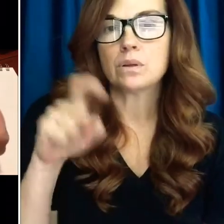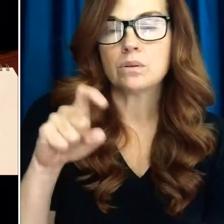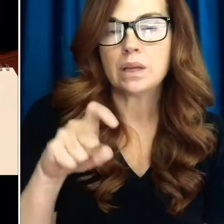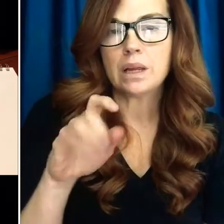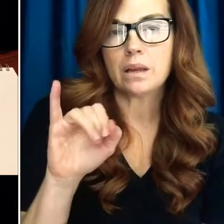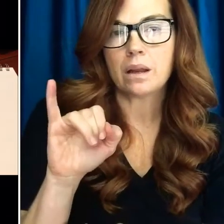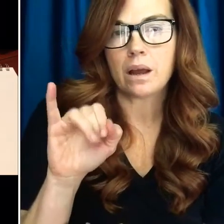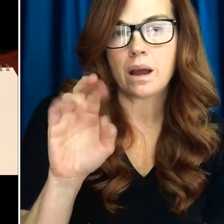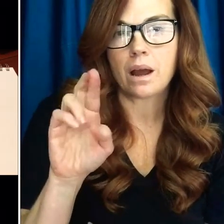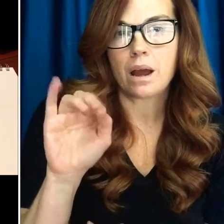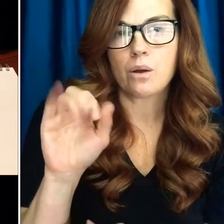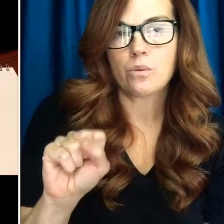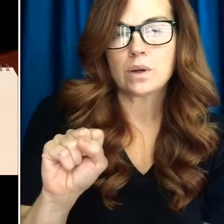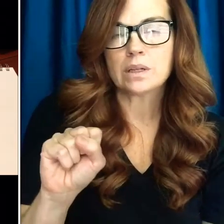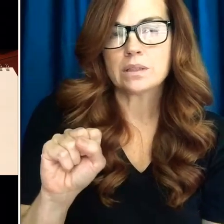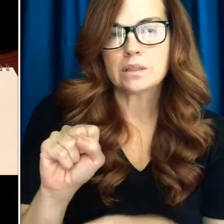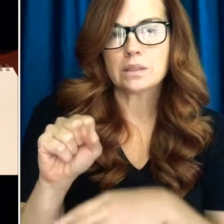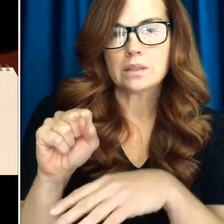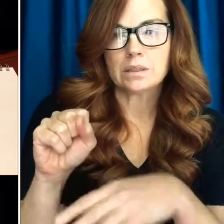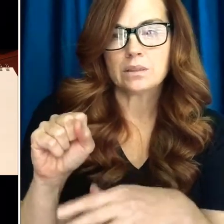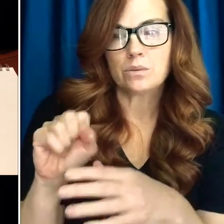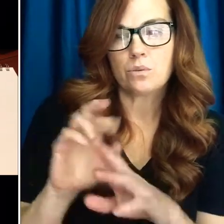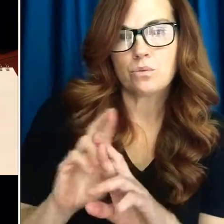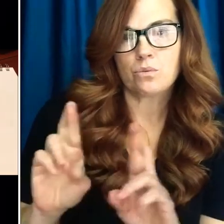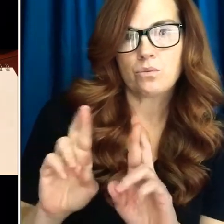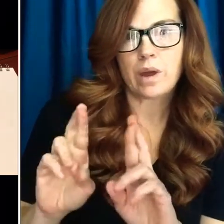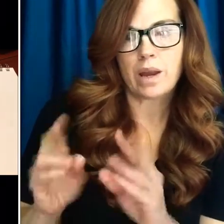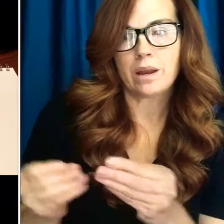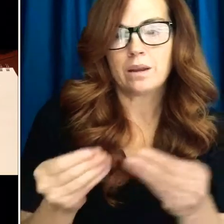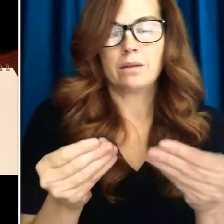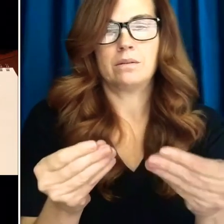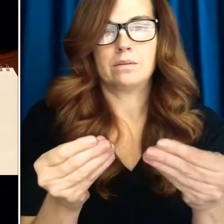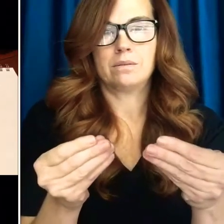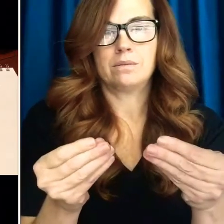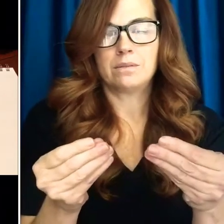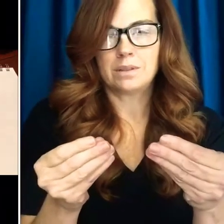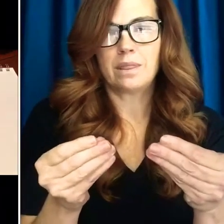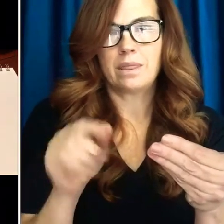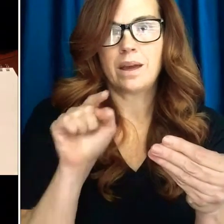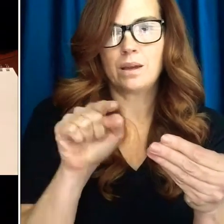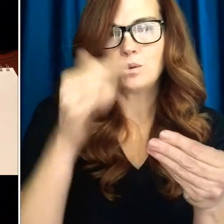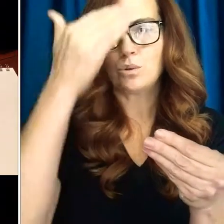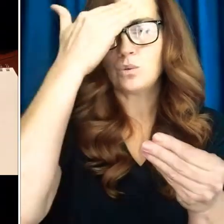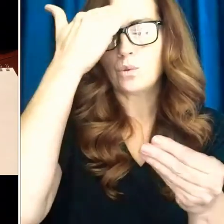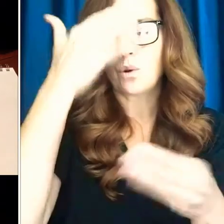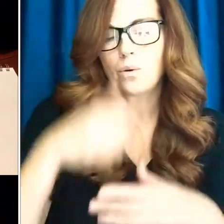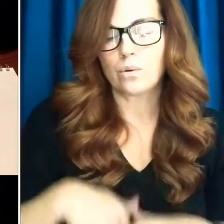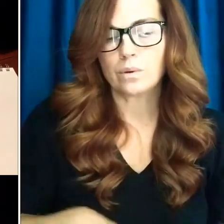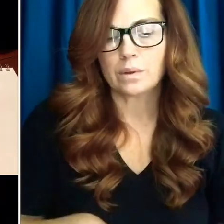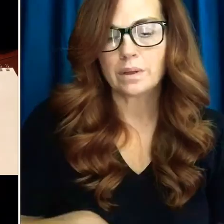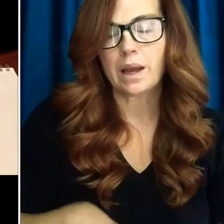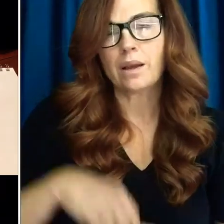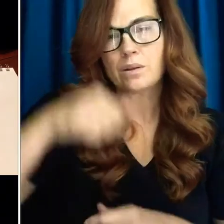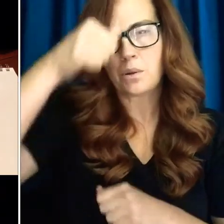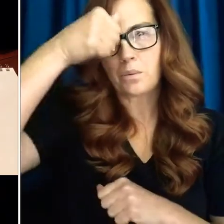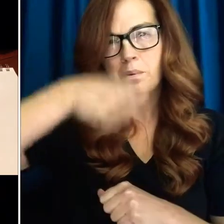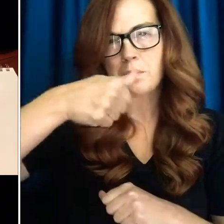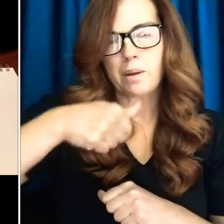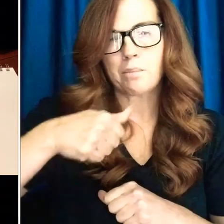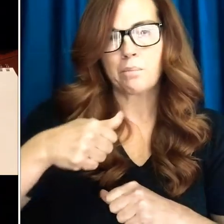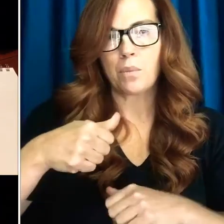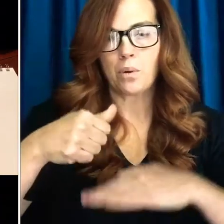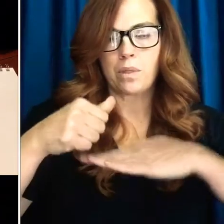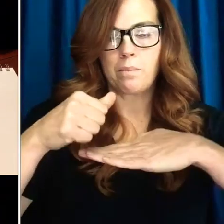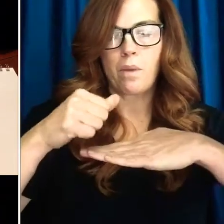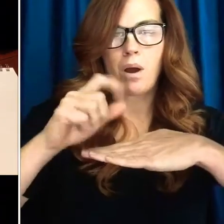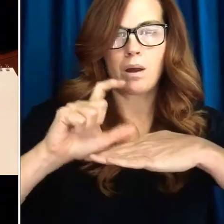available as a reference, because remember it needs to float above the lower lash line just a little